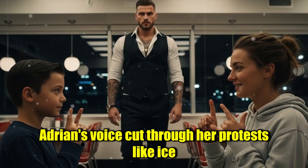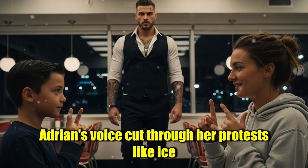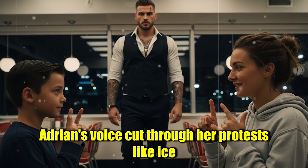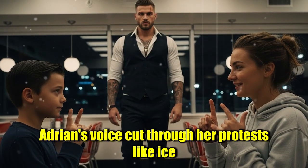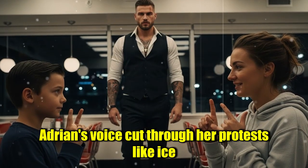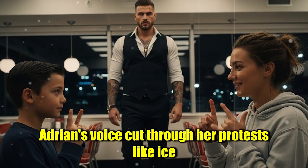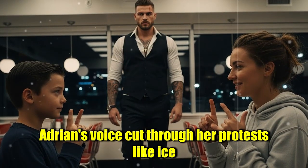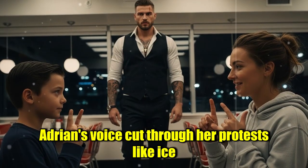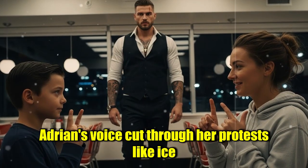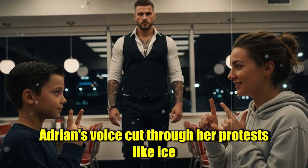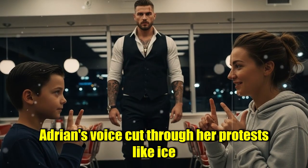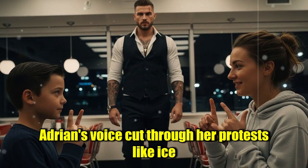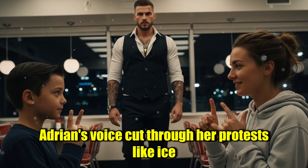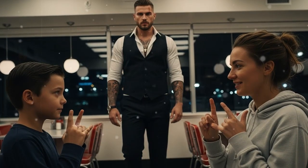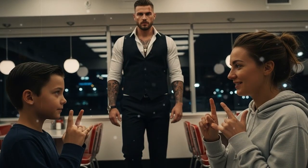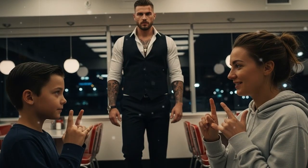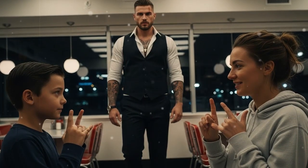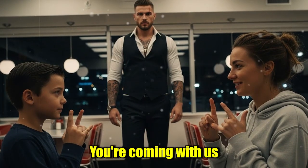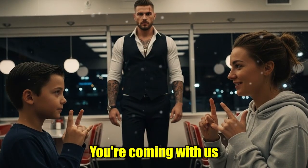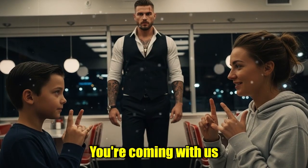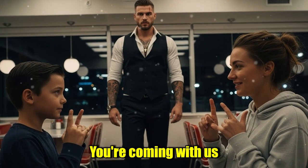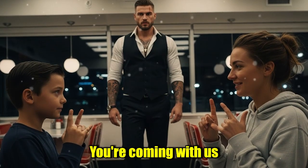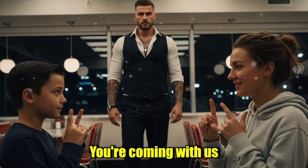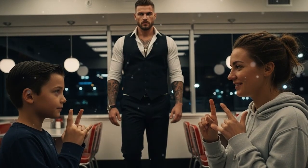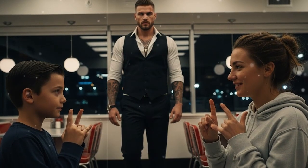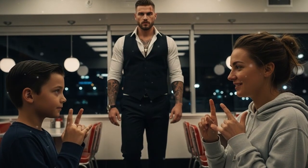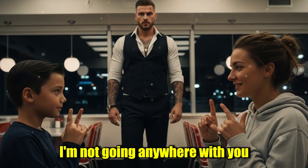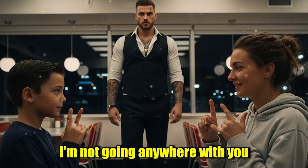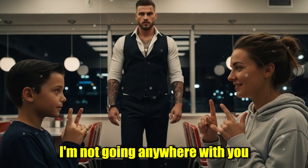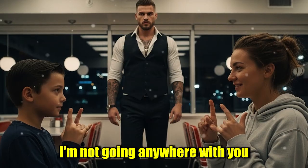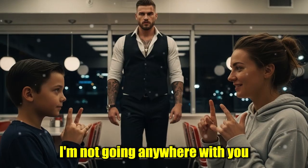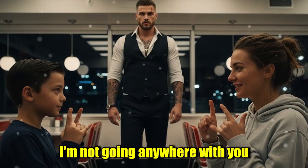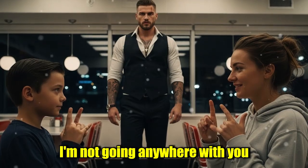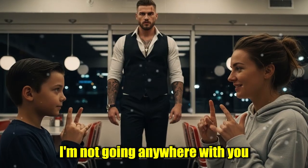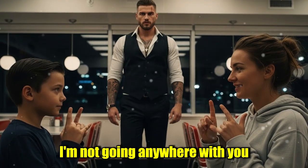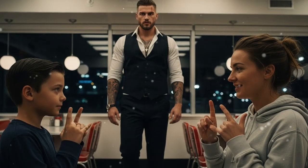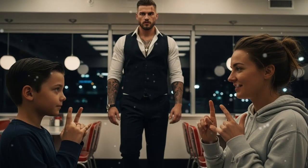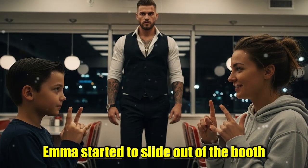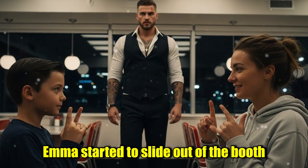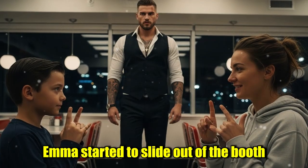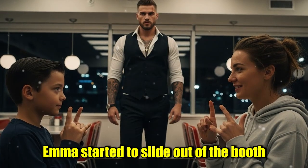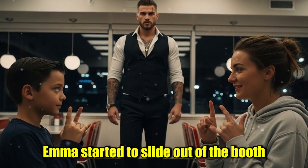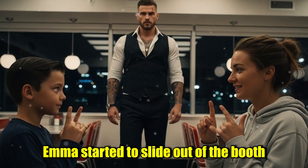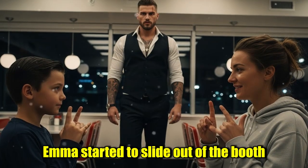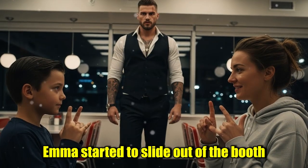Adrian's voice cut through her protests like ice. You're coming with us. I'm not going anywhere with you. Emma started to slide out of the